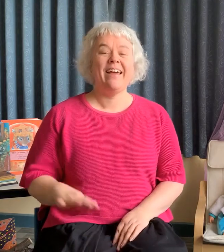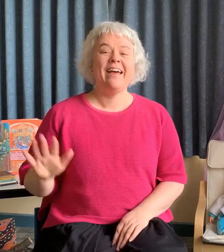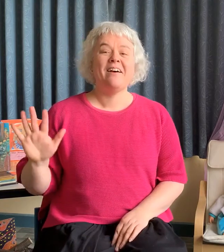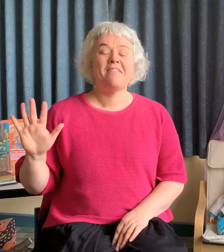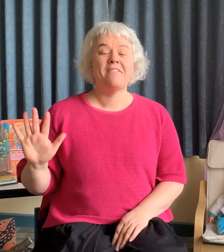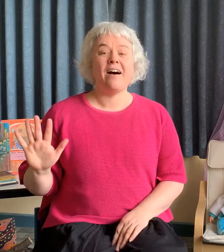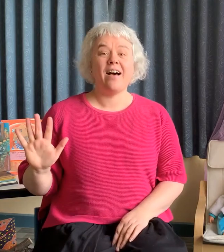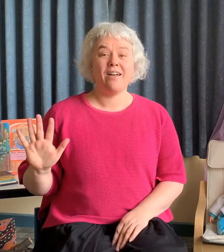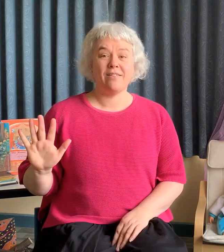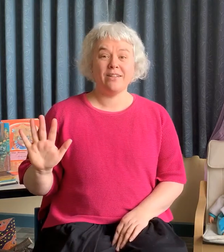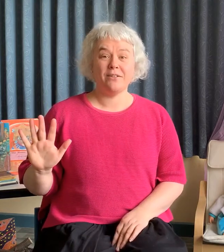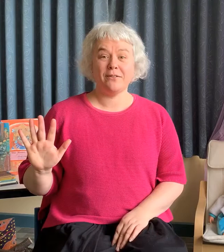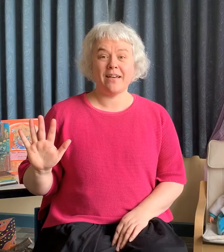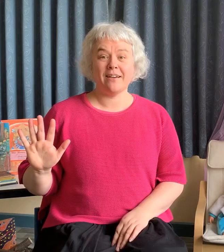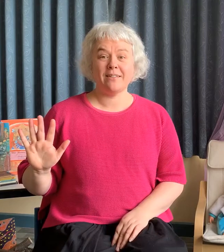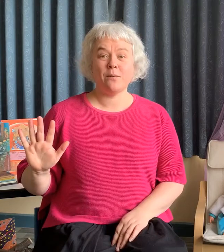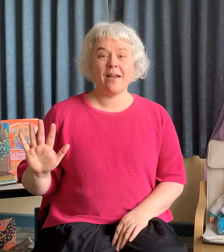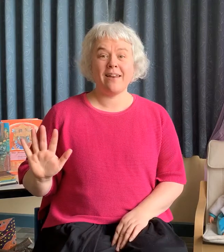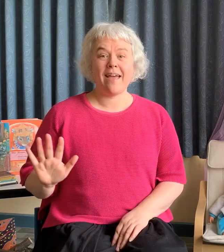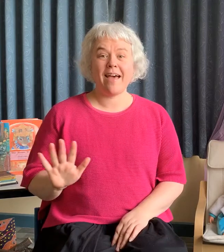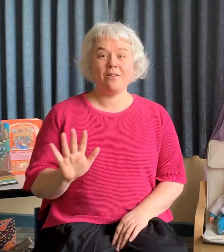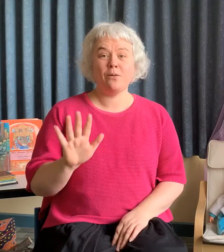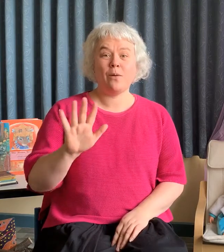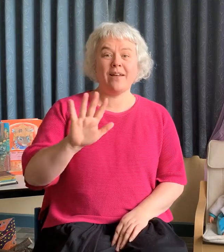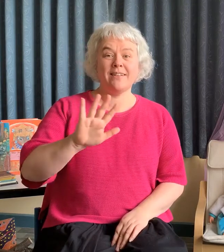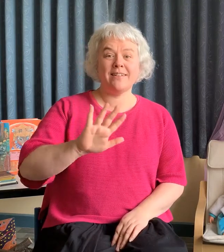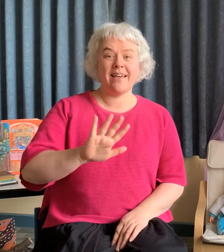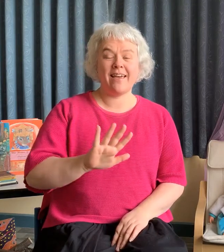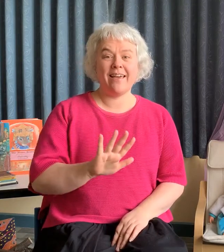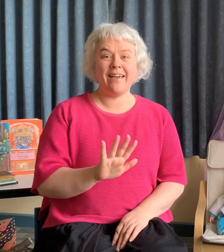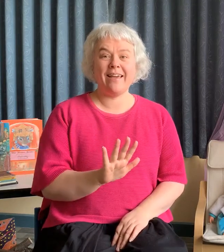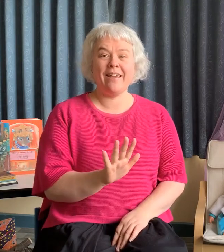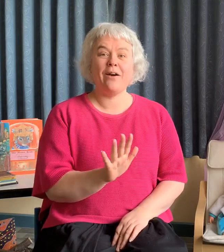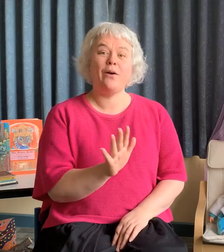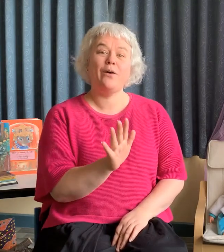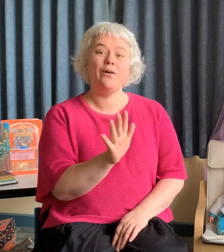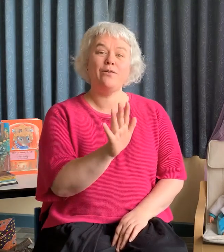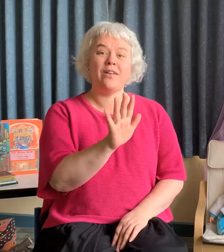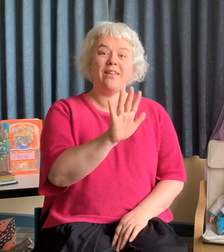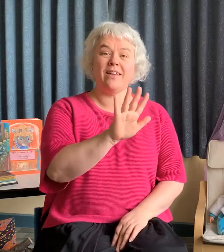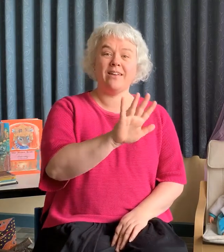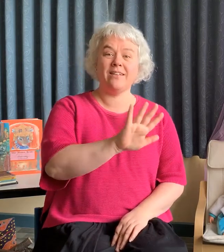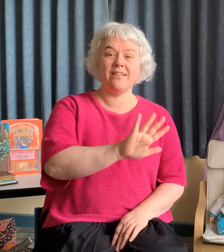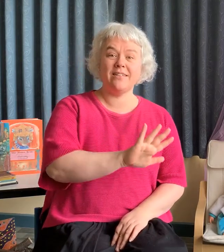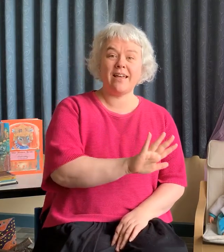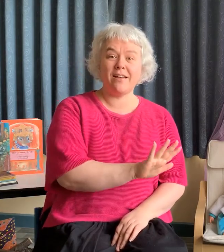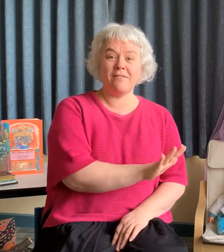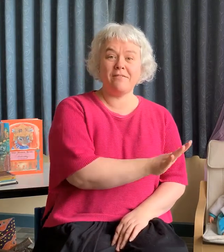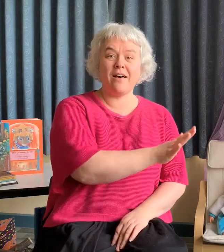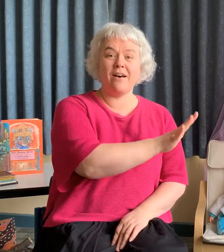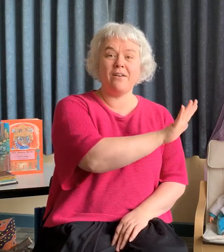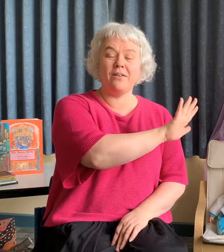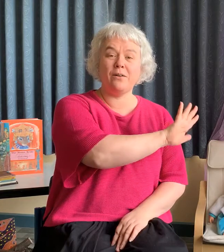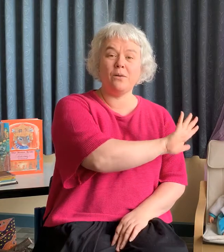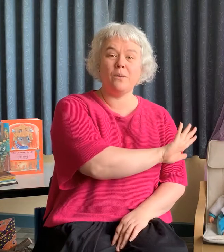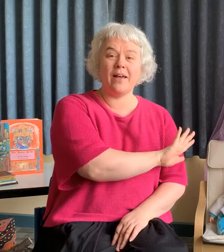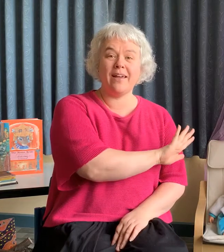Five little ducks went out one day Over the hills and far away